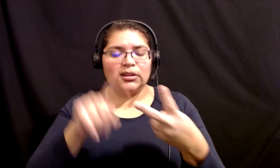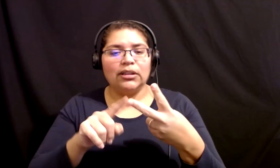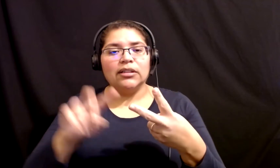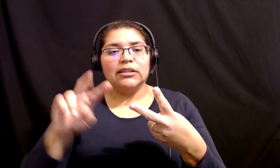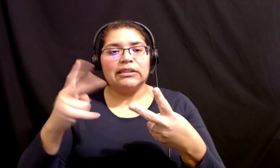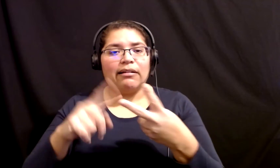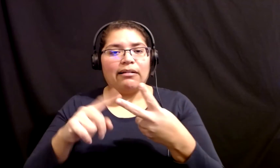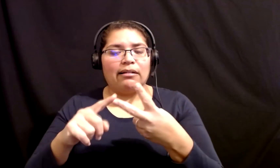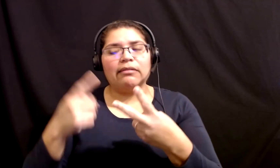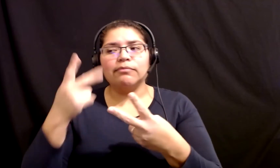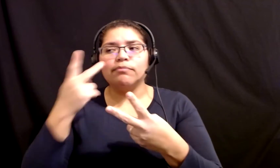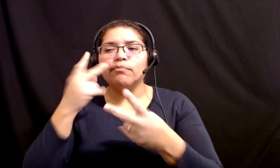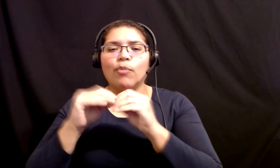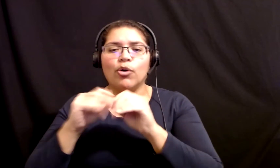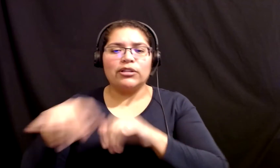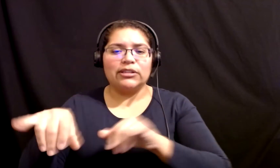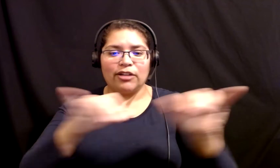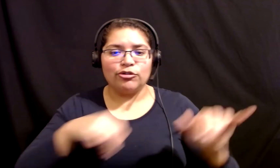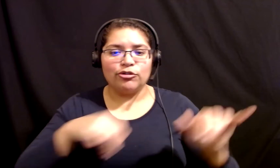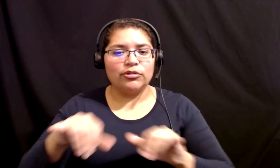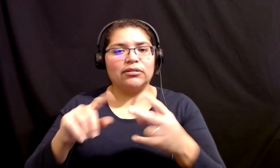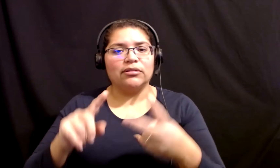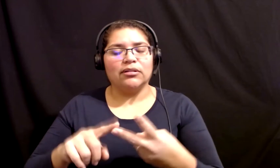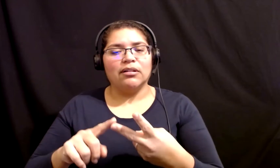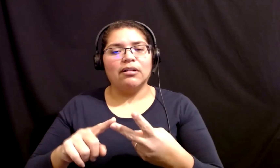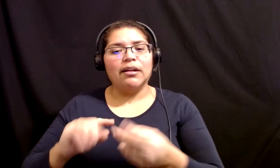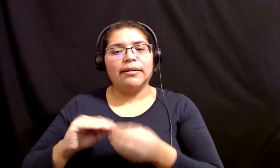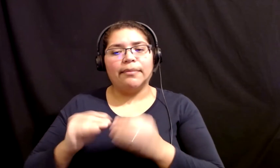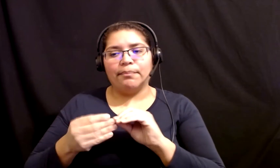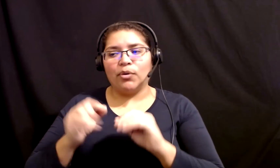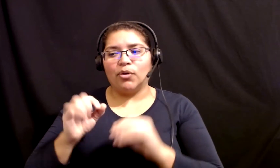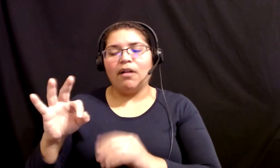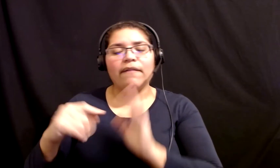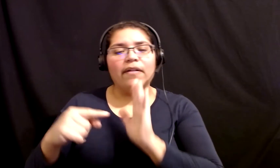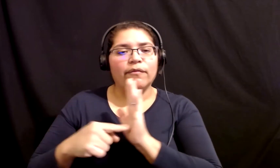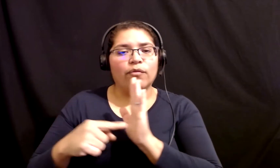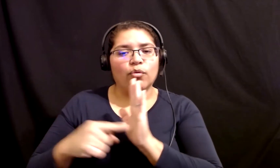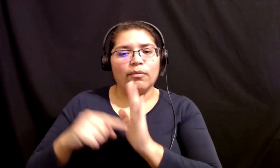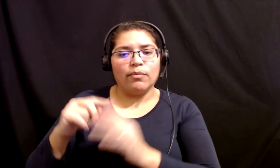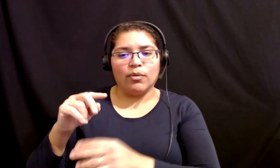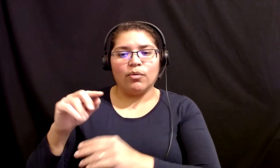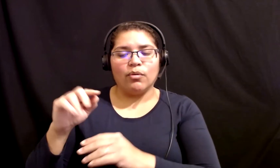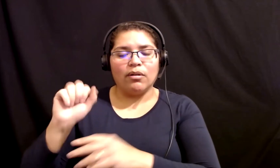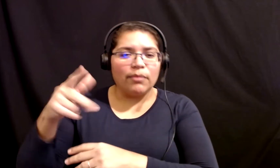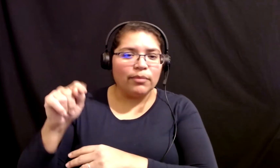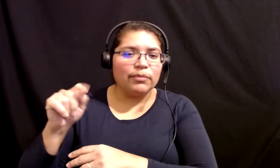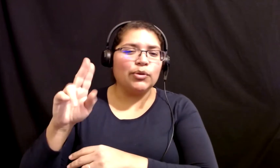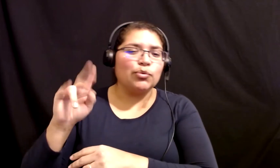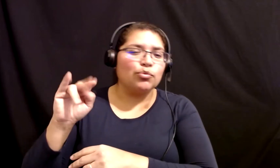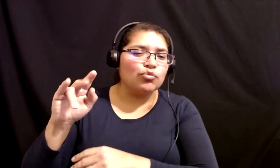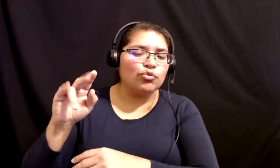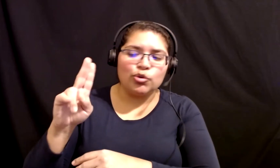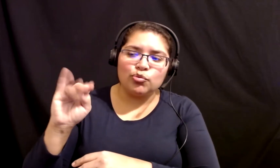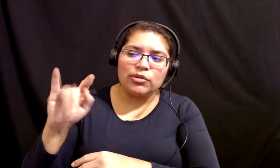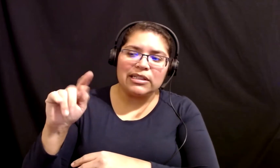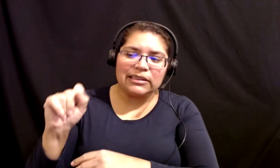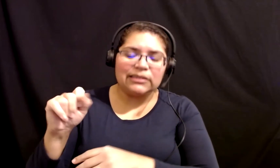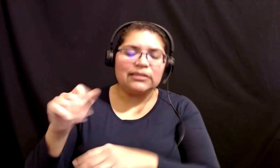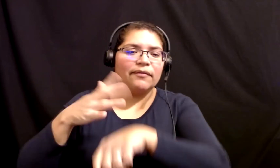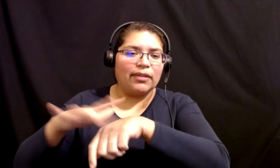see more standardly used is just the number of affordable units that happen to be available